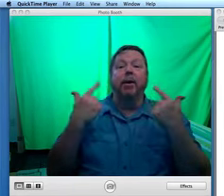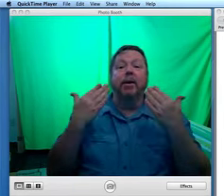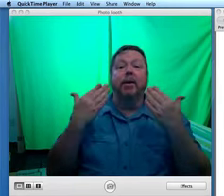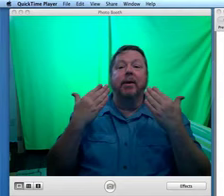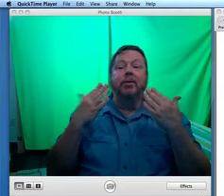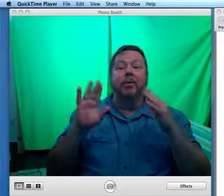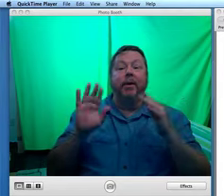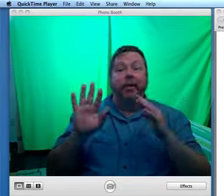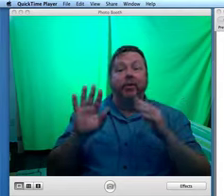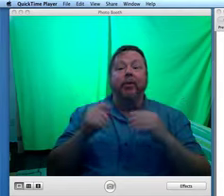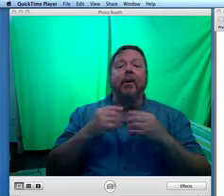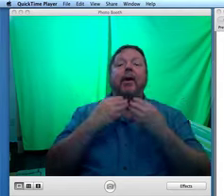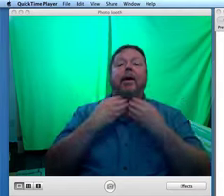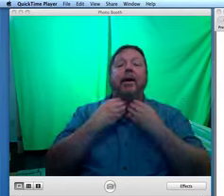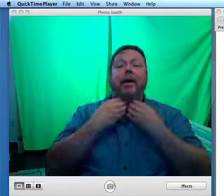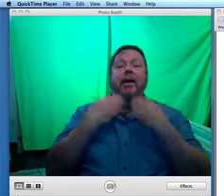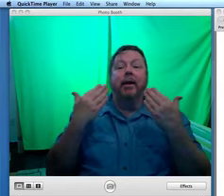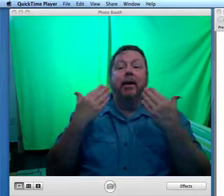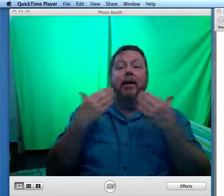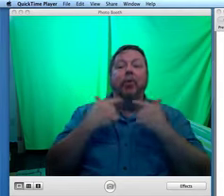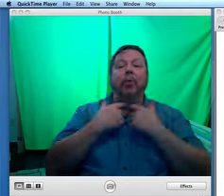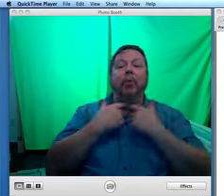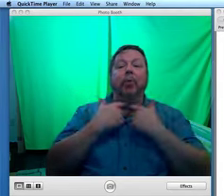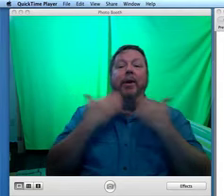wit. Ooh, we gotta be careful.